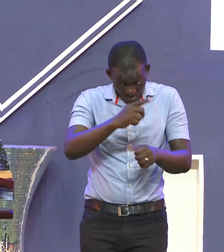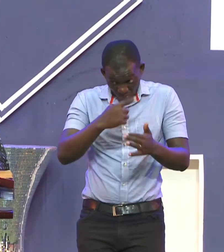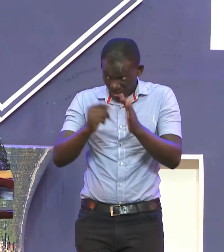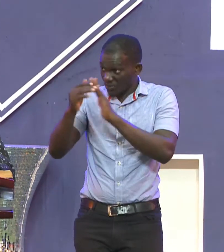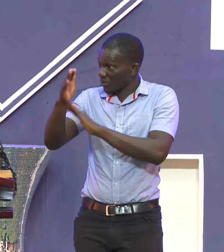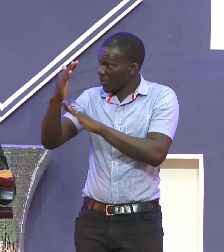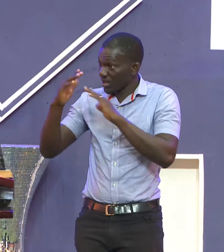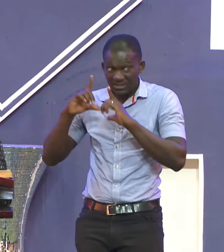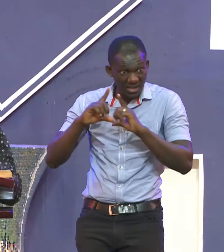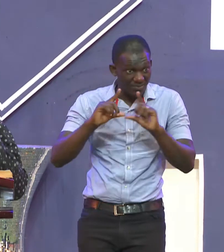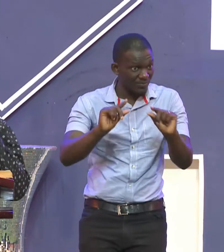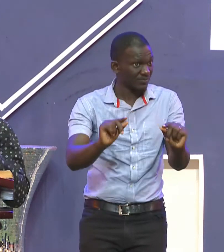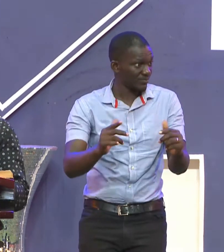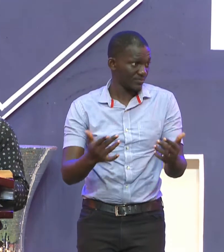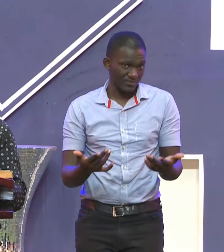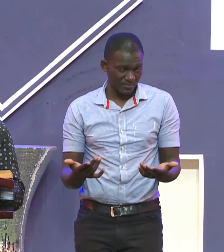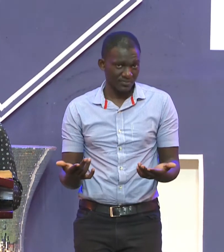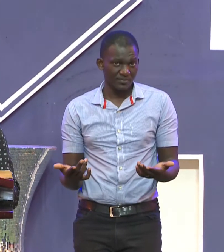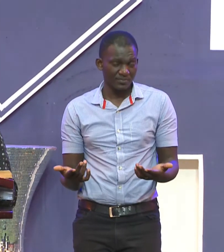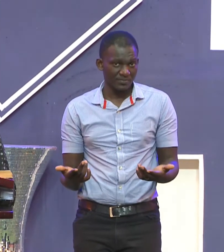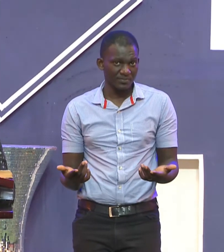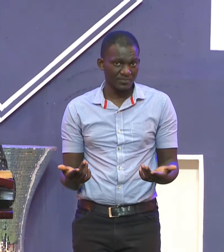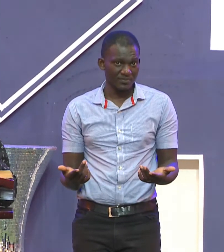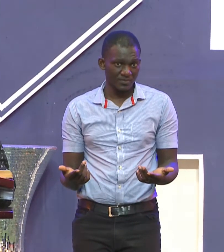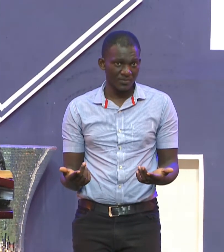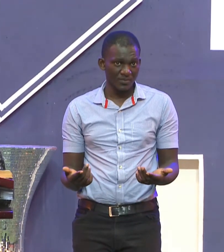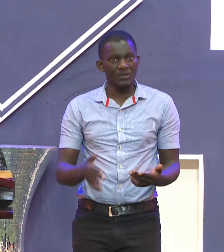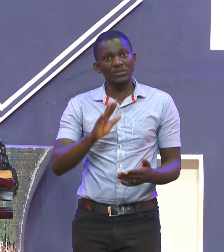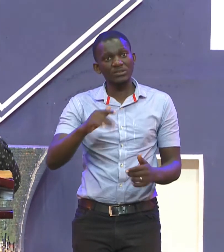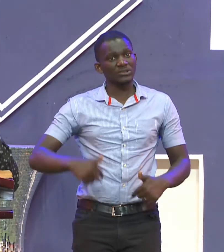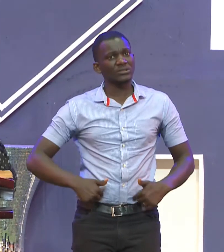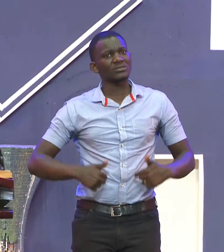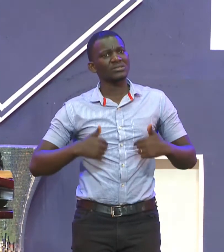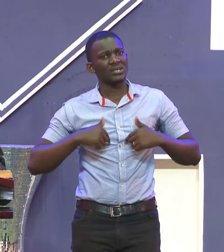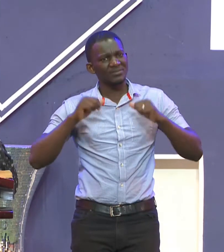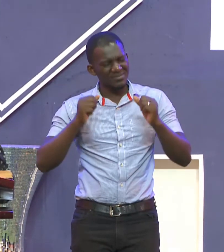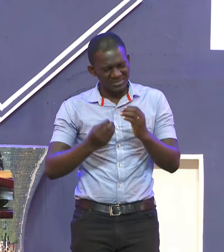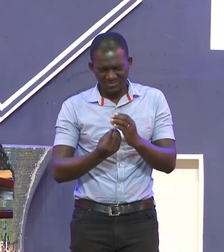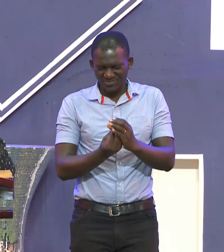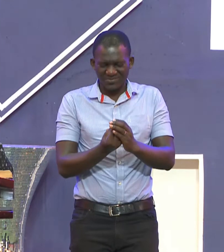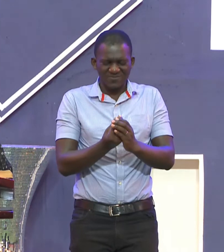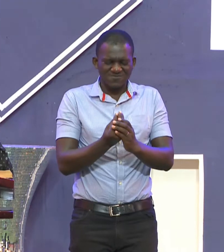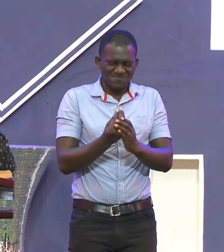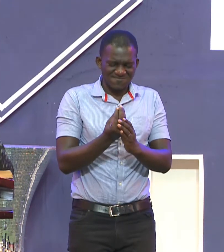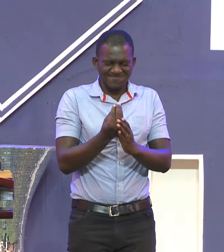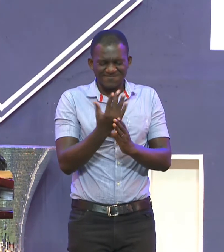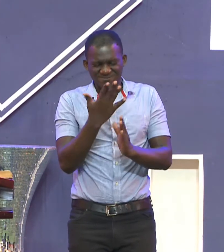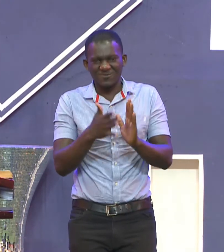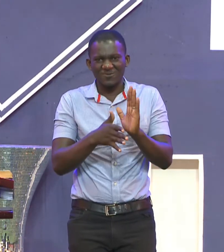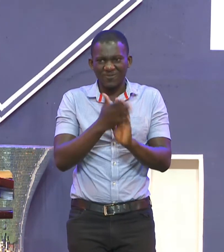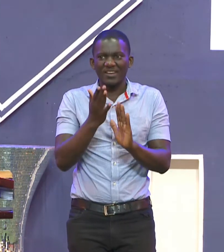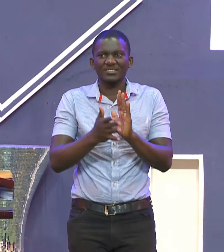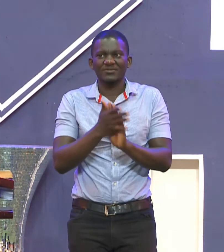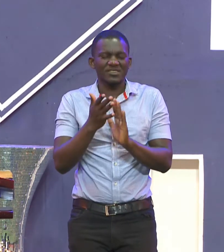knows very well that if you put in practice what he has told you, obulambo bulina okulira ku speed okusinga kwaba bataze